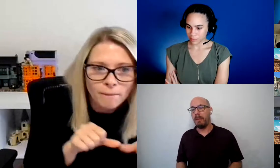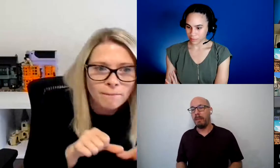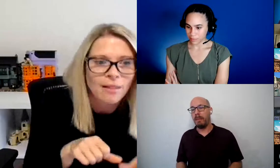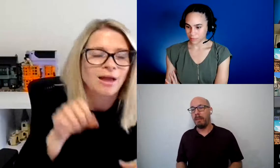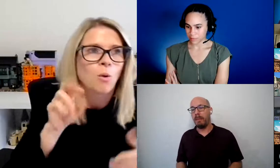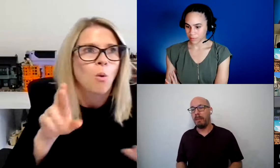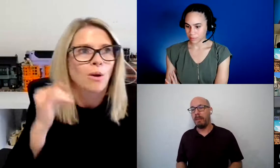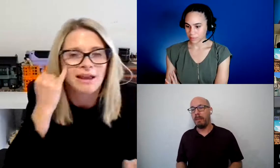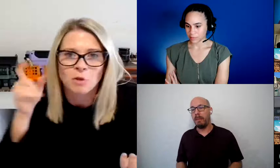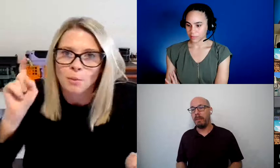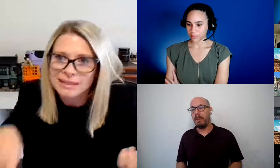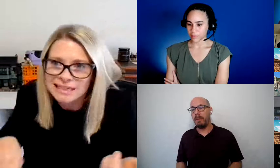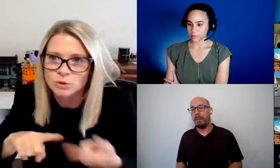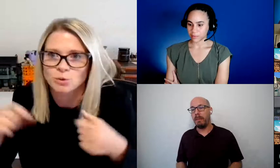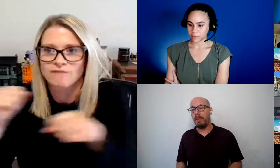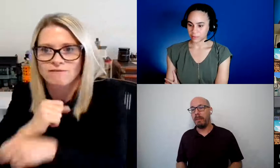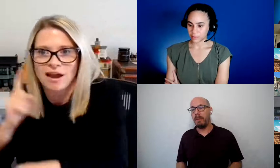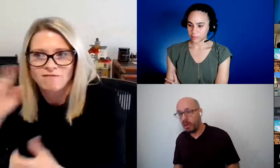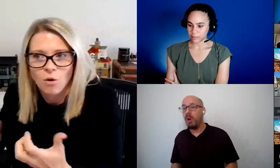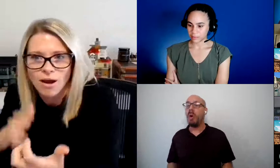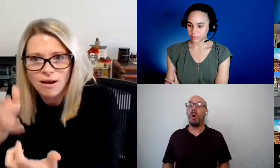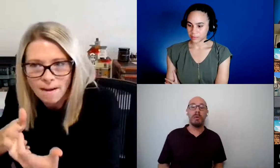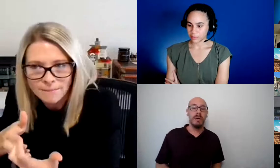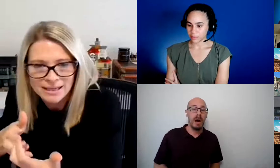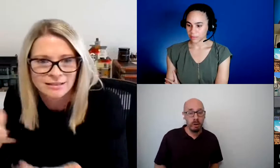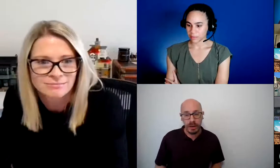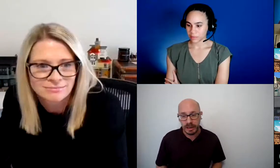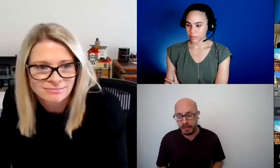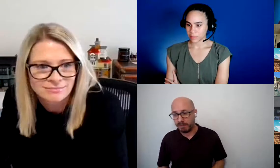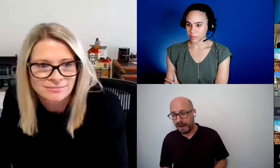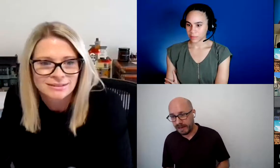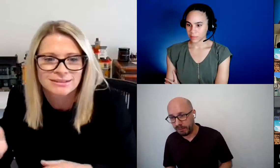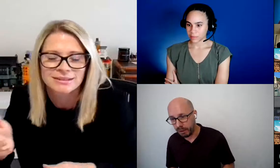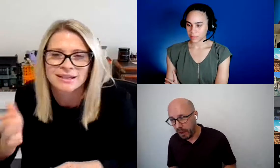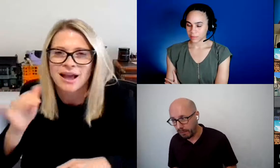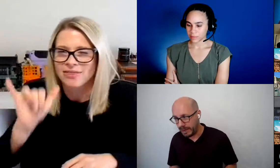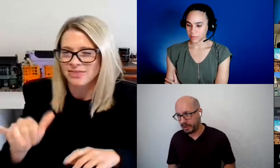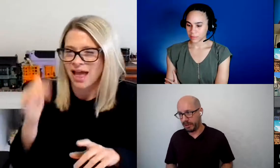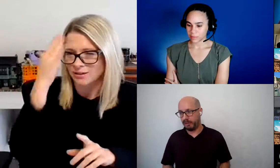being the only deaf individual in the workplace or not worrying about fighting for accommodations.